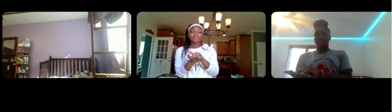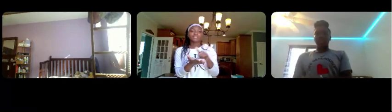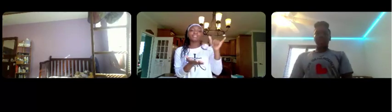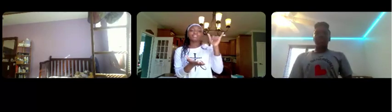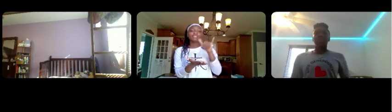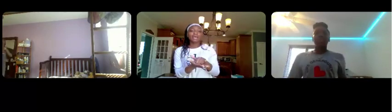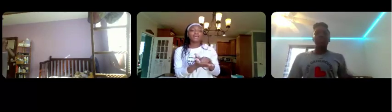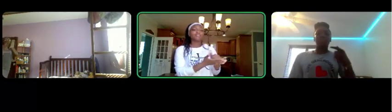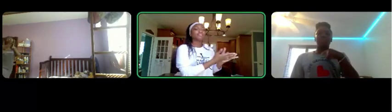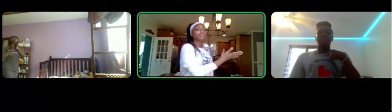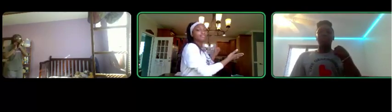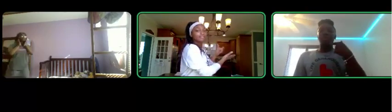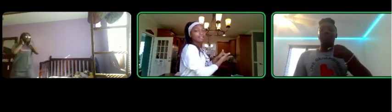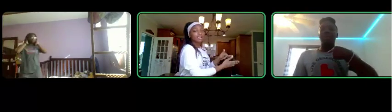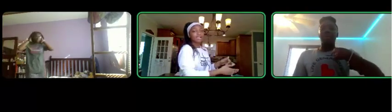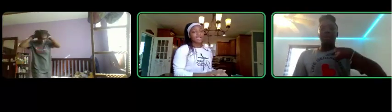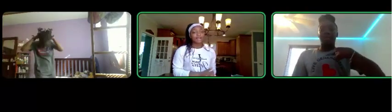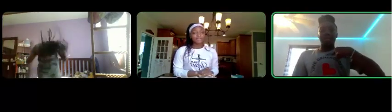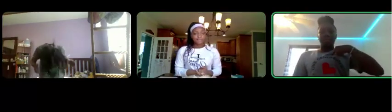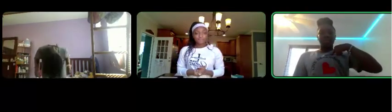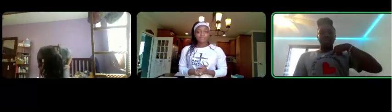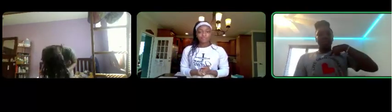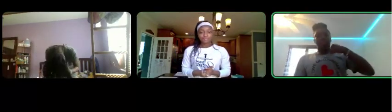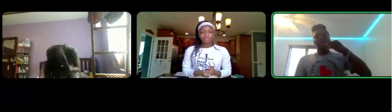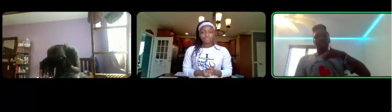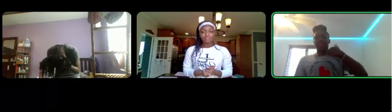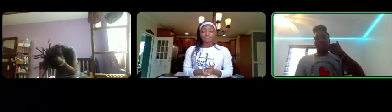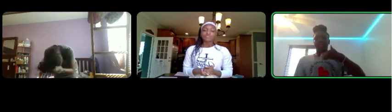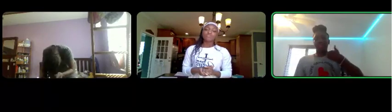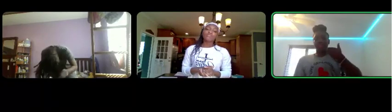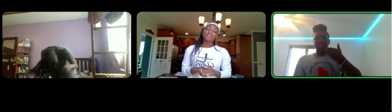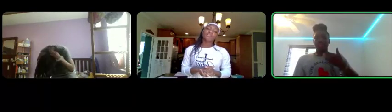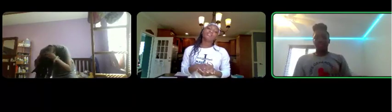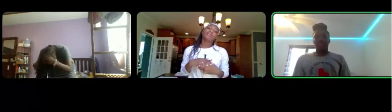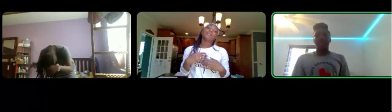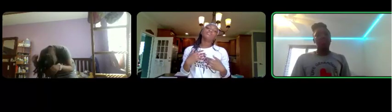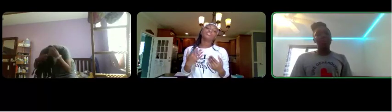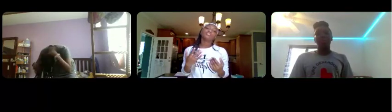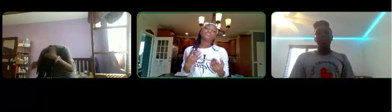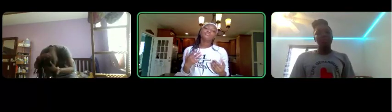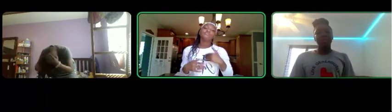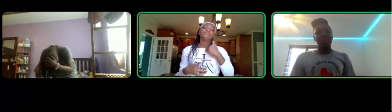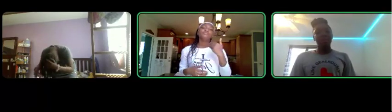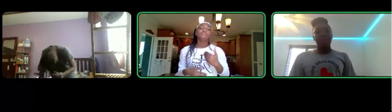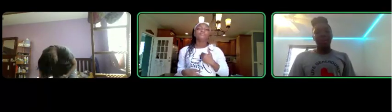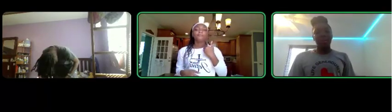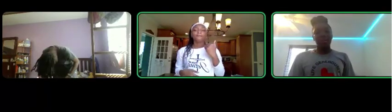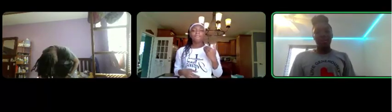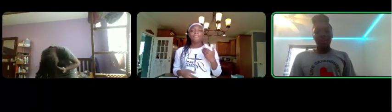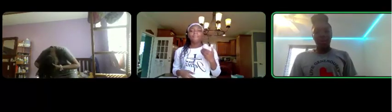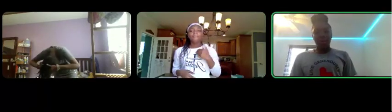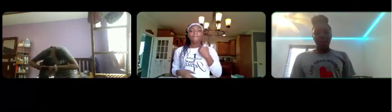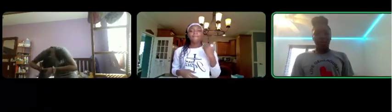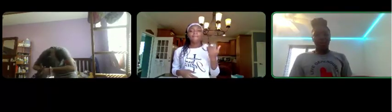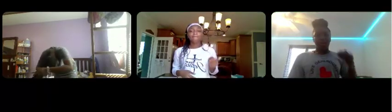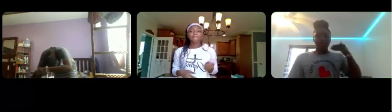Yes, that. So. You're doing me like this, not this. Oh, true. April, nobody wants to see all that. Like